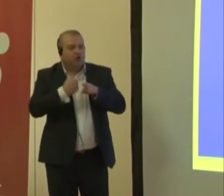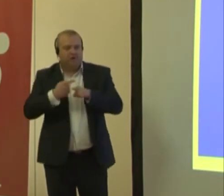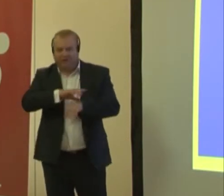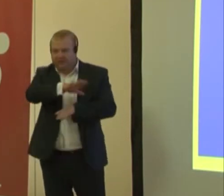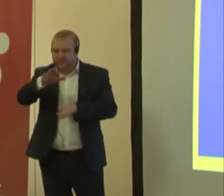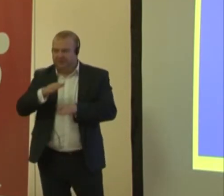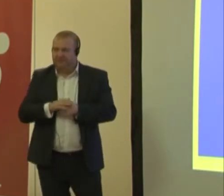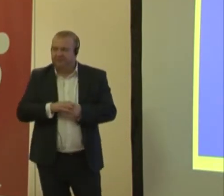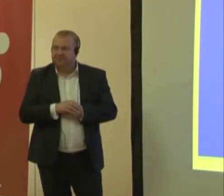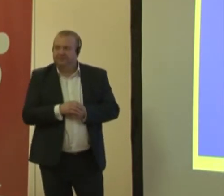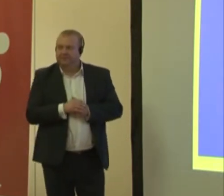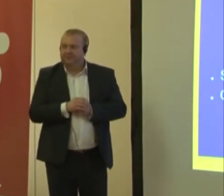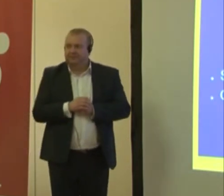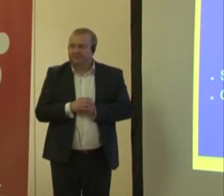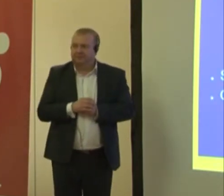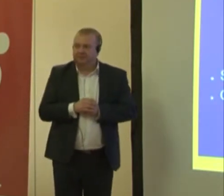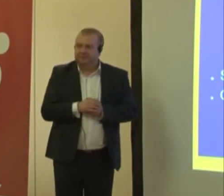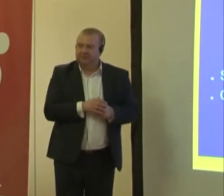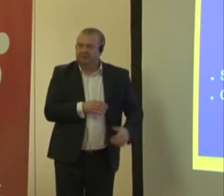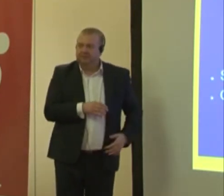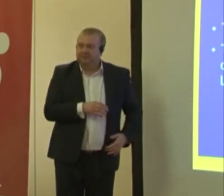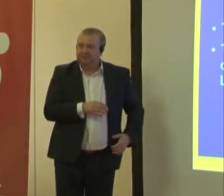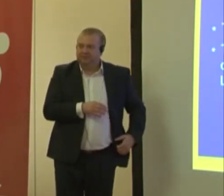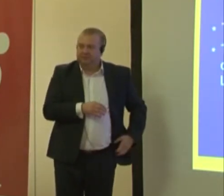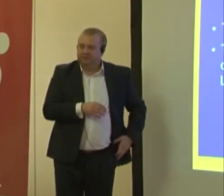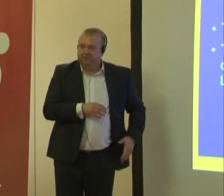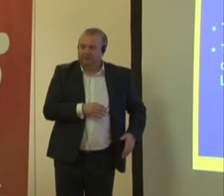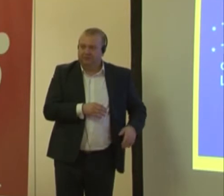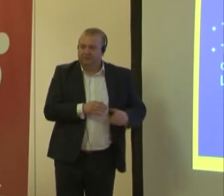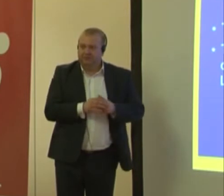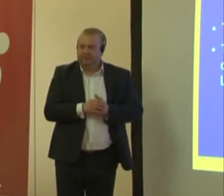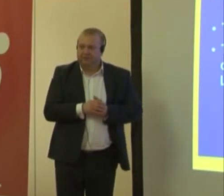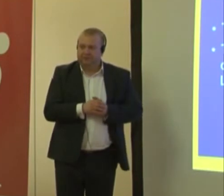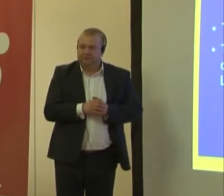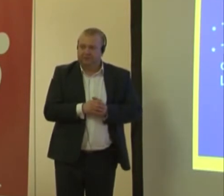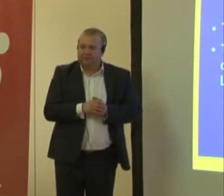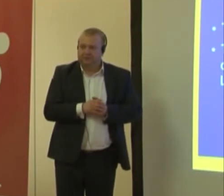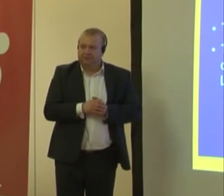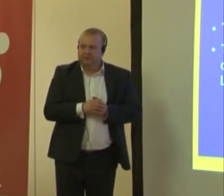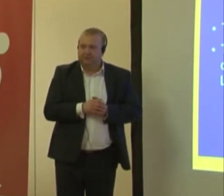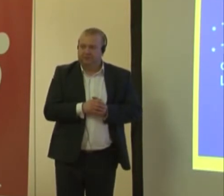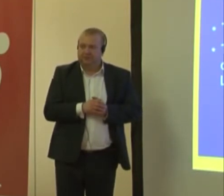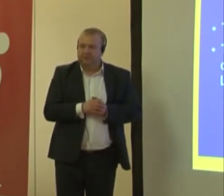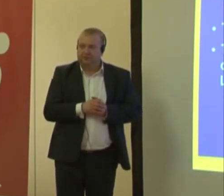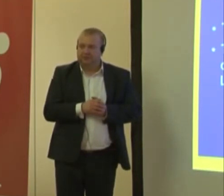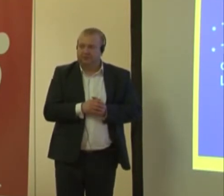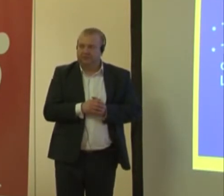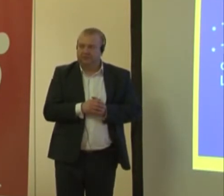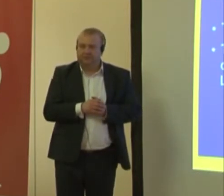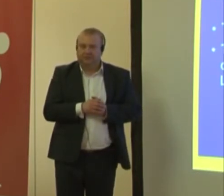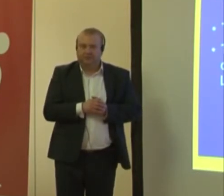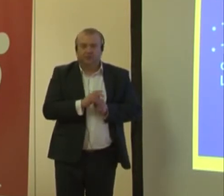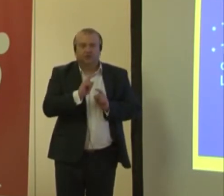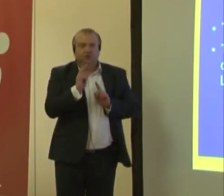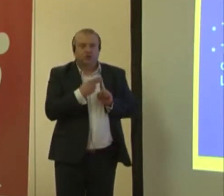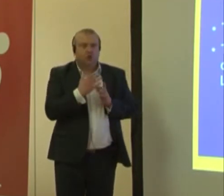Good. Then I can go through it. I've done that one. And we, for the other half, we are supported by the